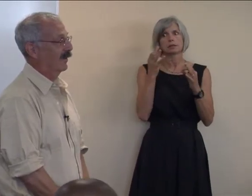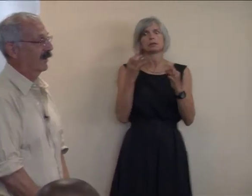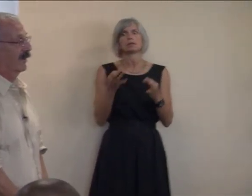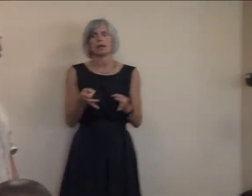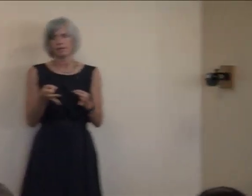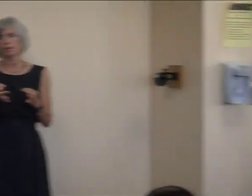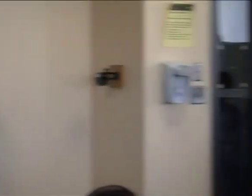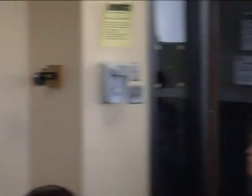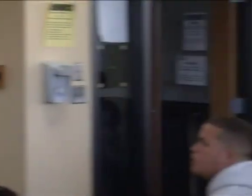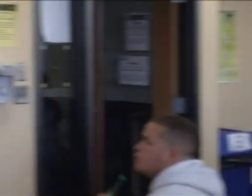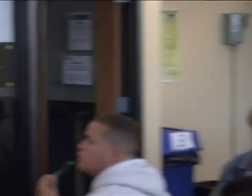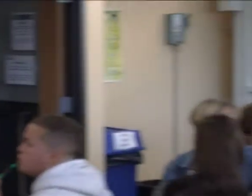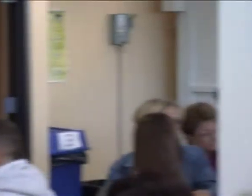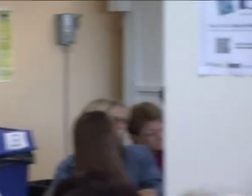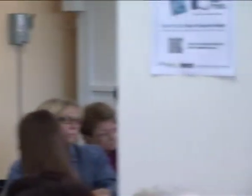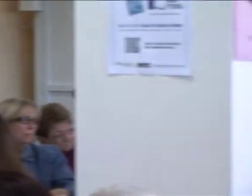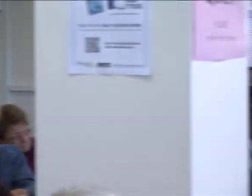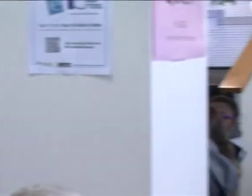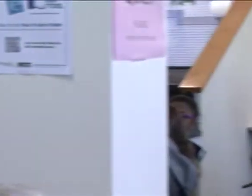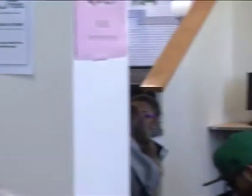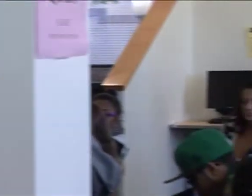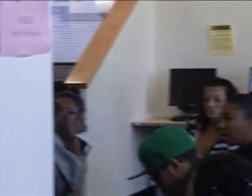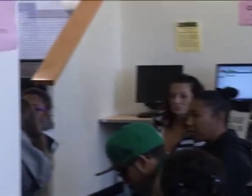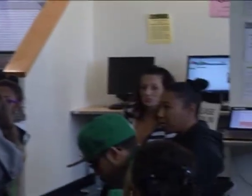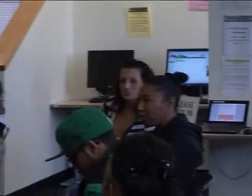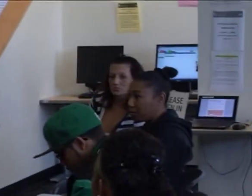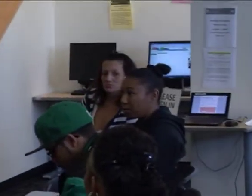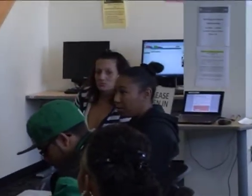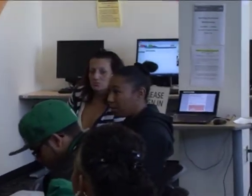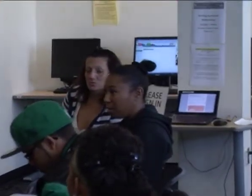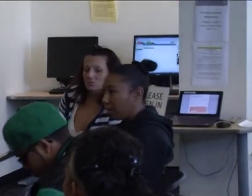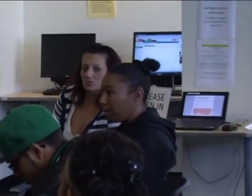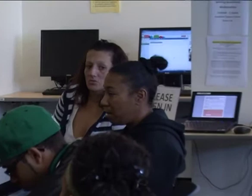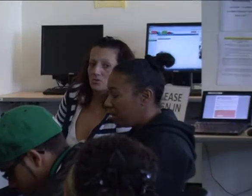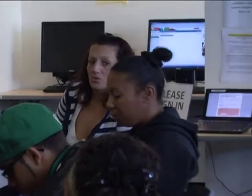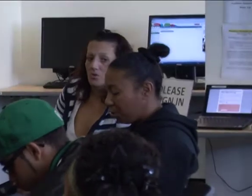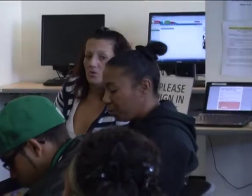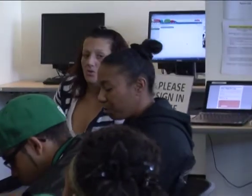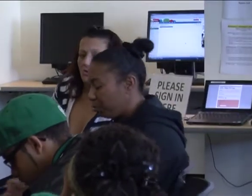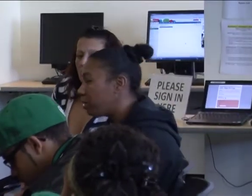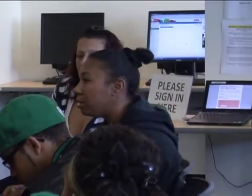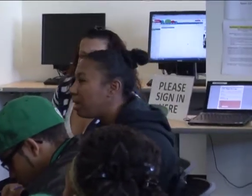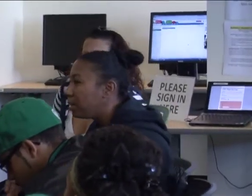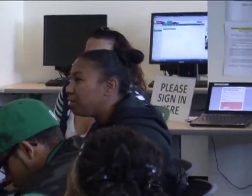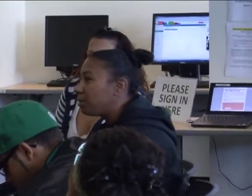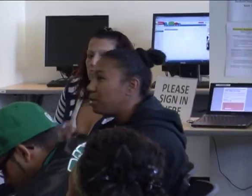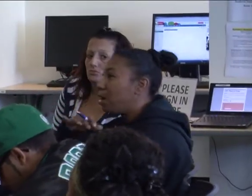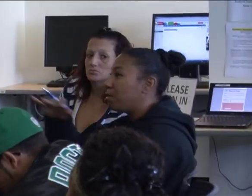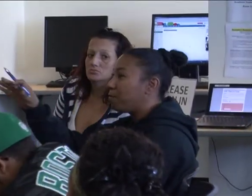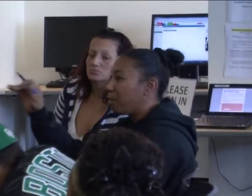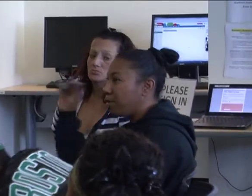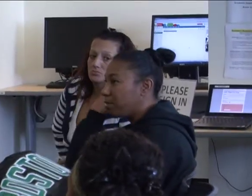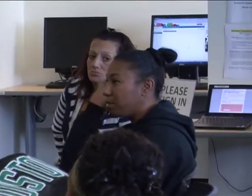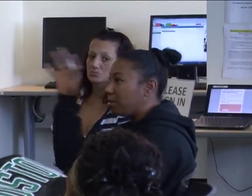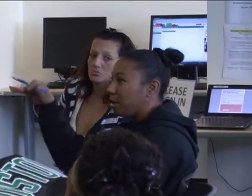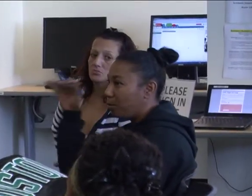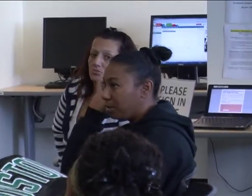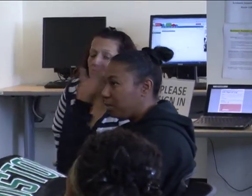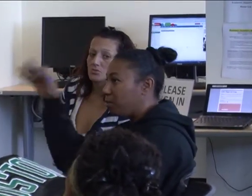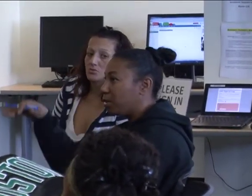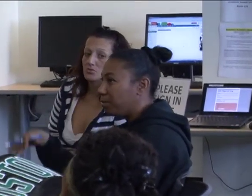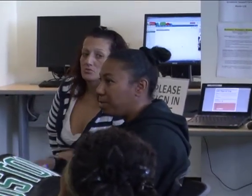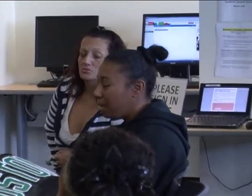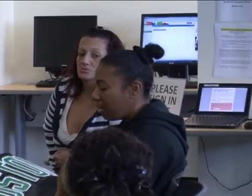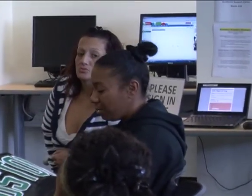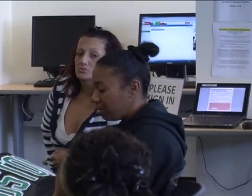whole gap in between. My daughter's she's in high school, it's her senior year. she goes to Bristol Aggie, so a lot of her friends are out in